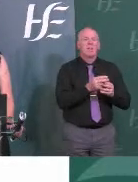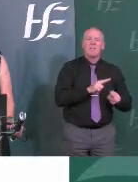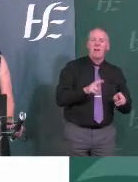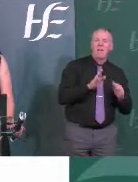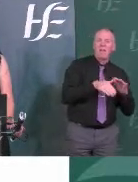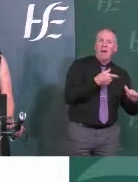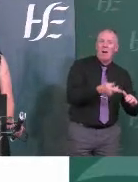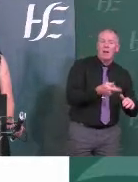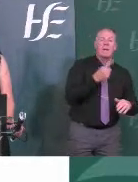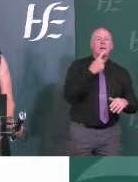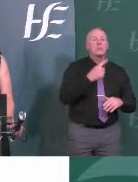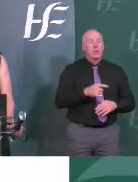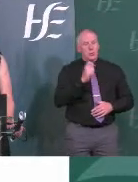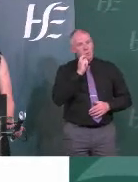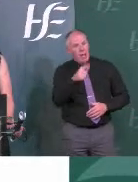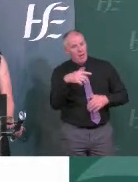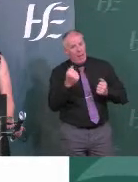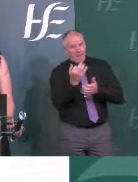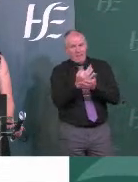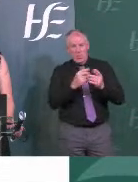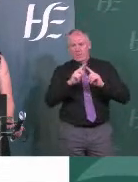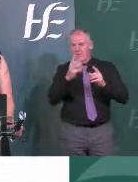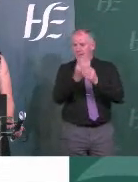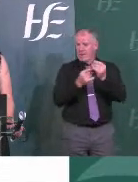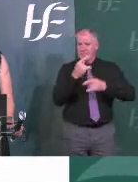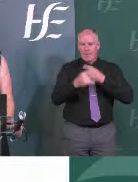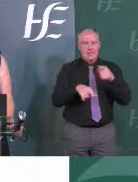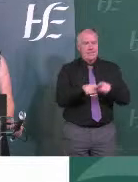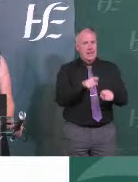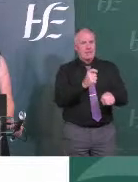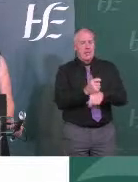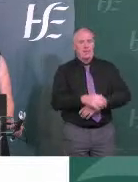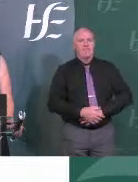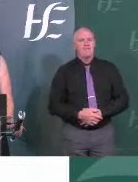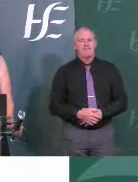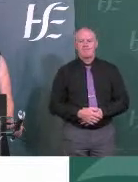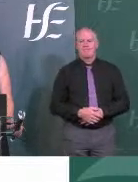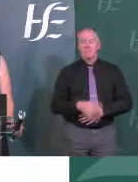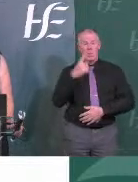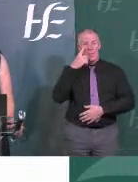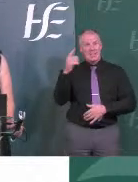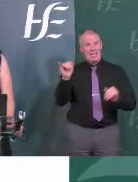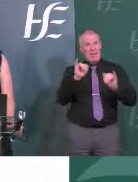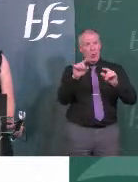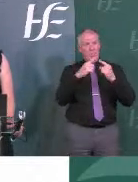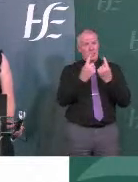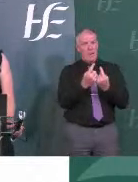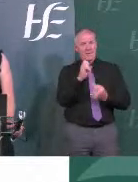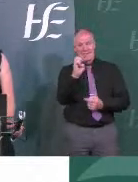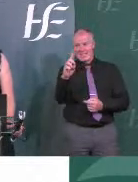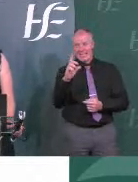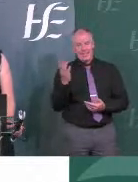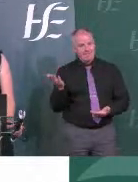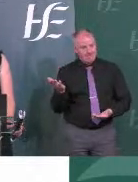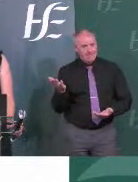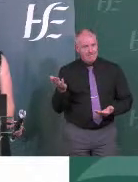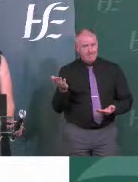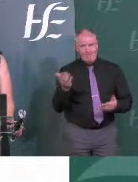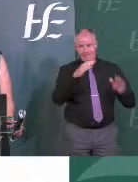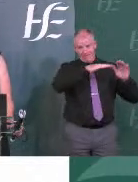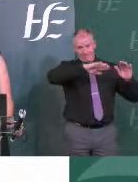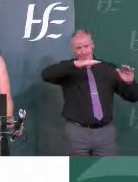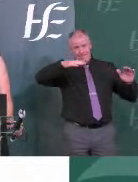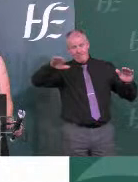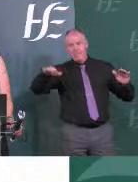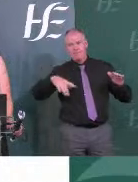but just to assure people we have a number of different things underway on that. When we look at the activity across our emergency departments, we can see that we've had quite